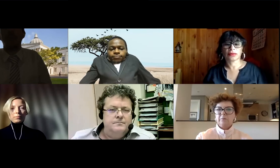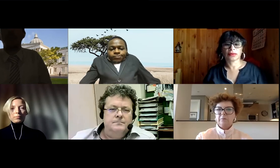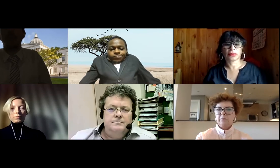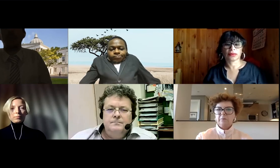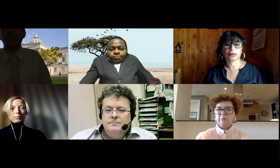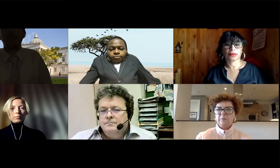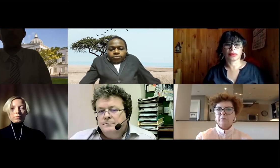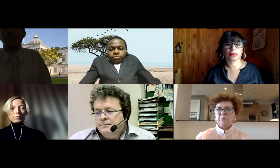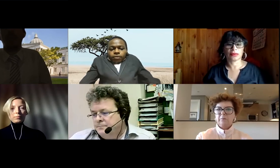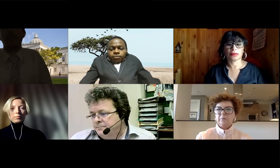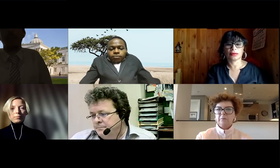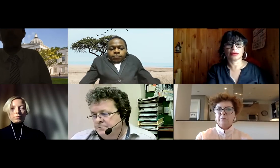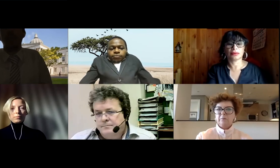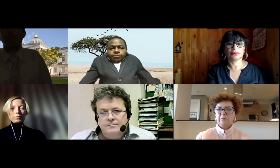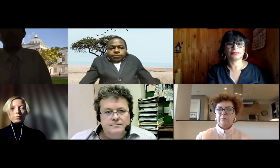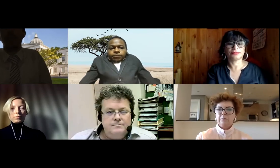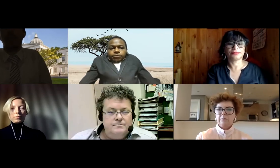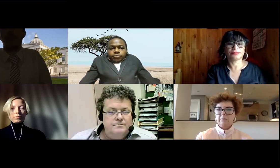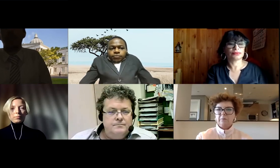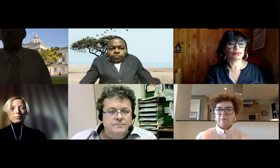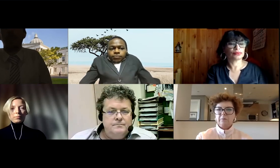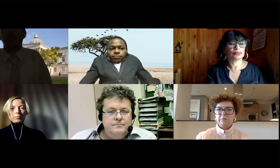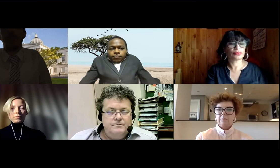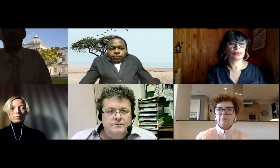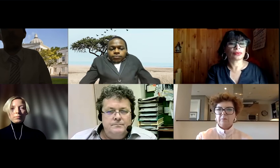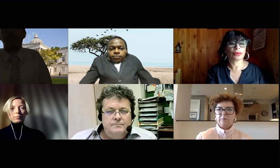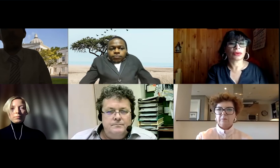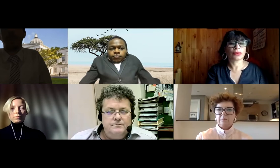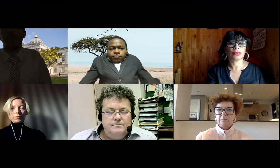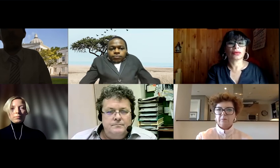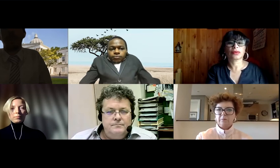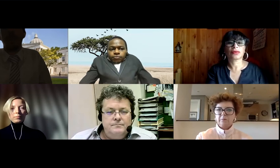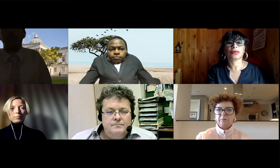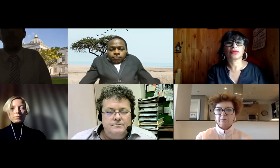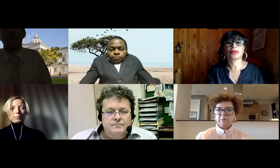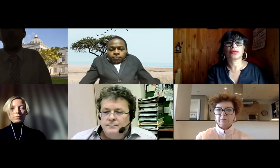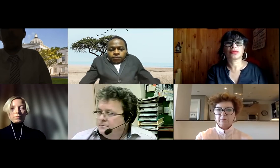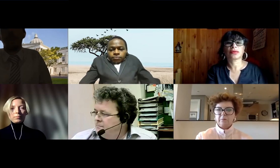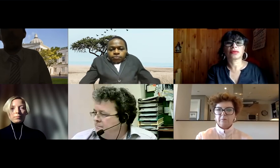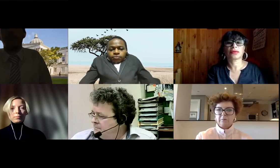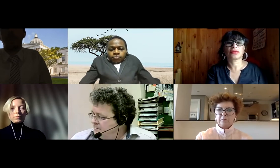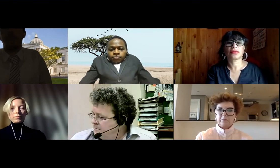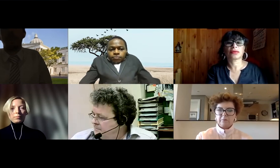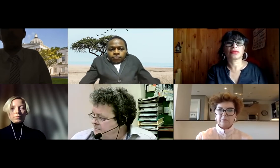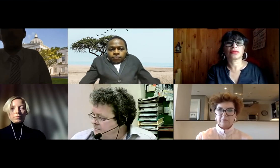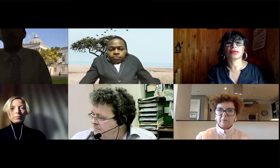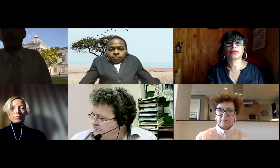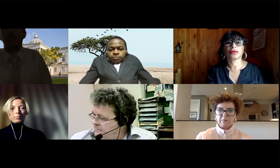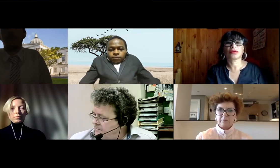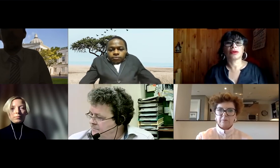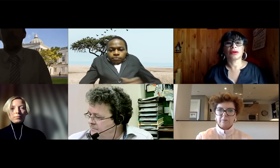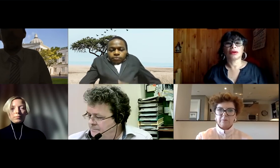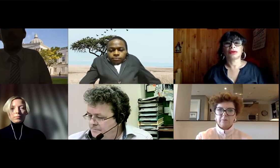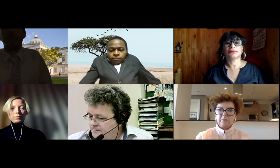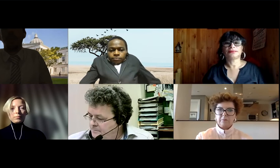Aldo. And it's a very simple introductory question on, you know, to please